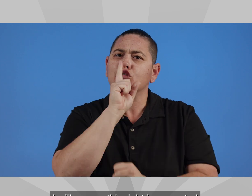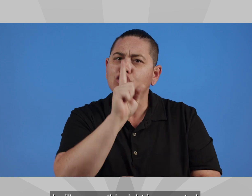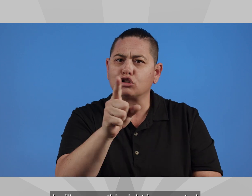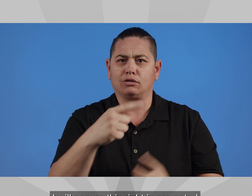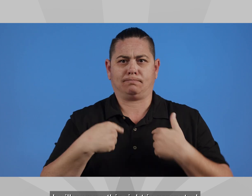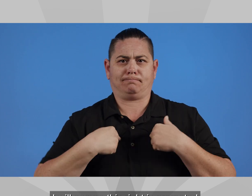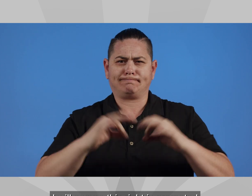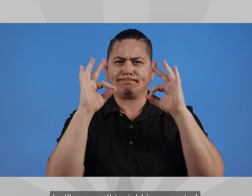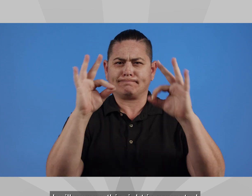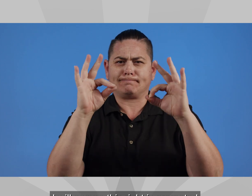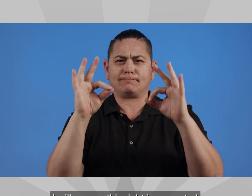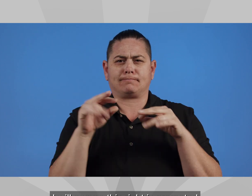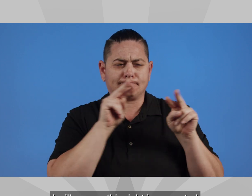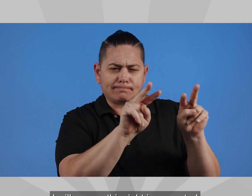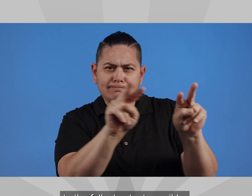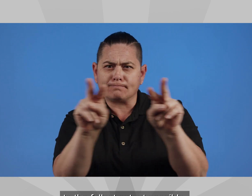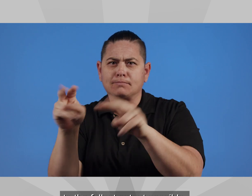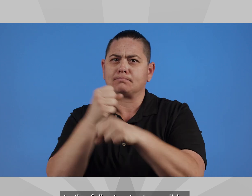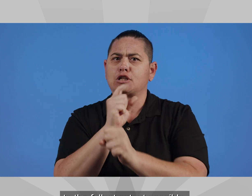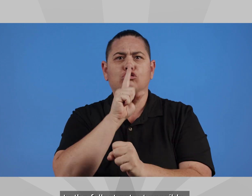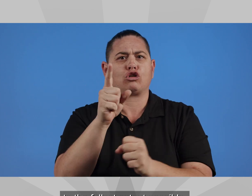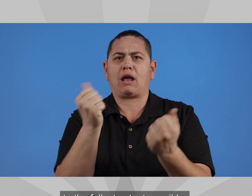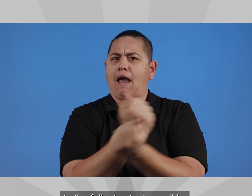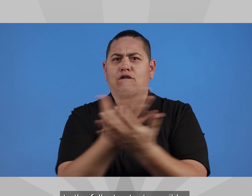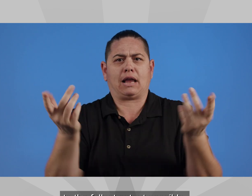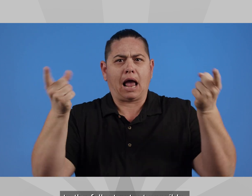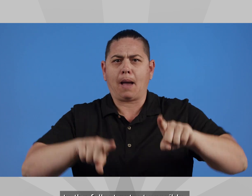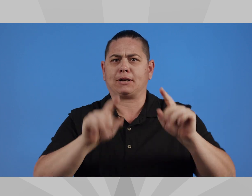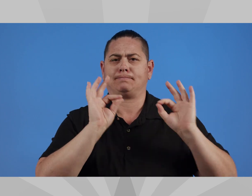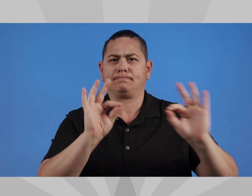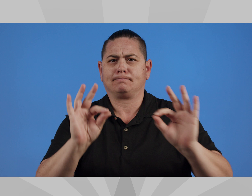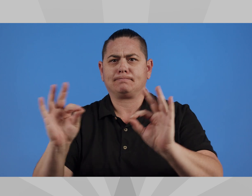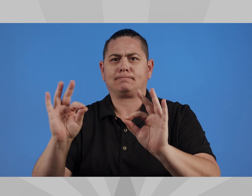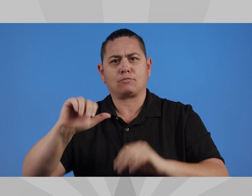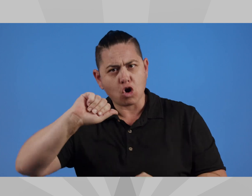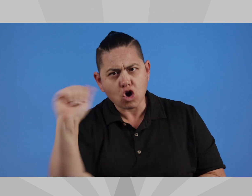I will ensure this right is promoted to the fullest extent possible.